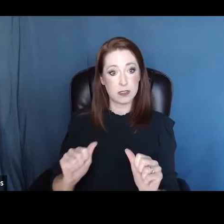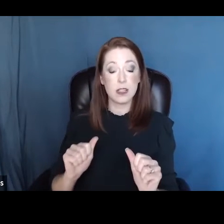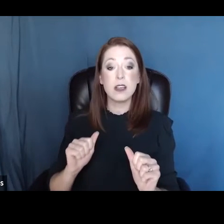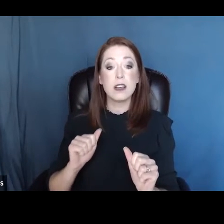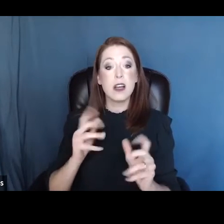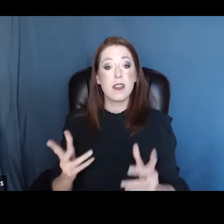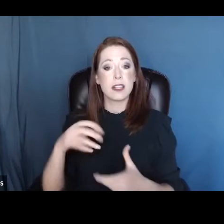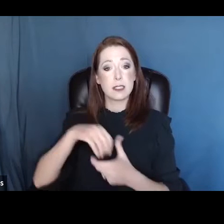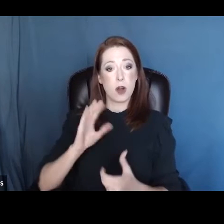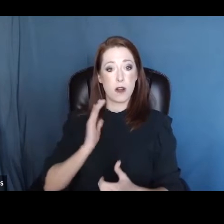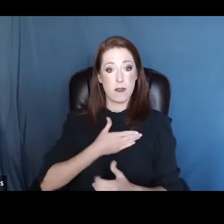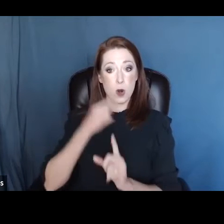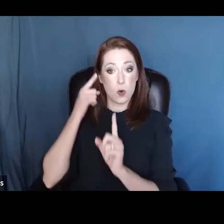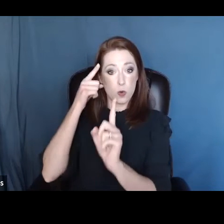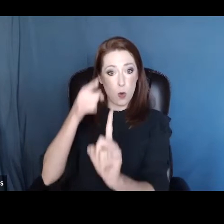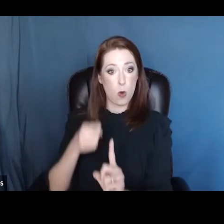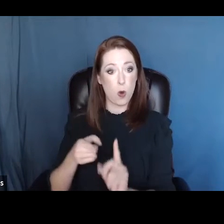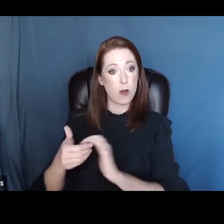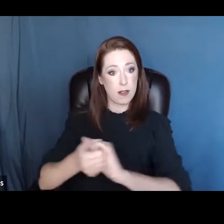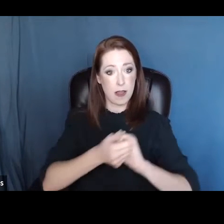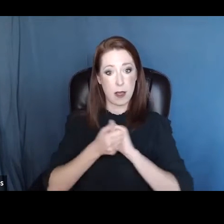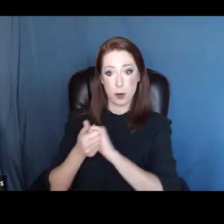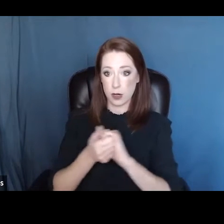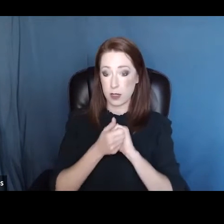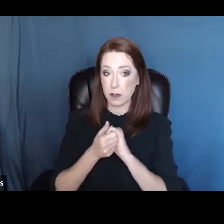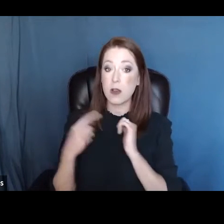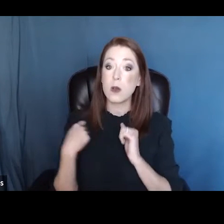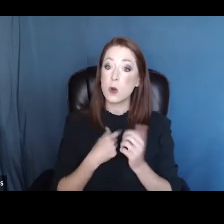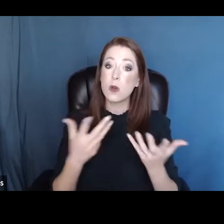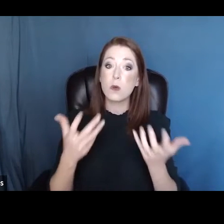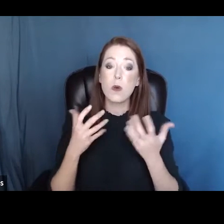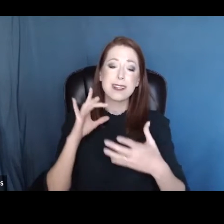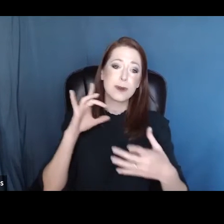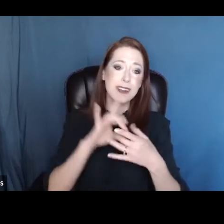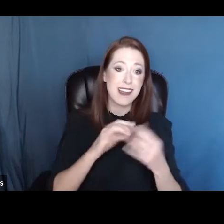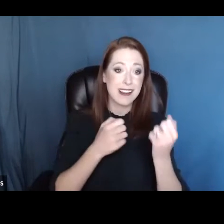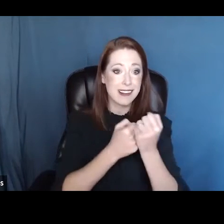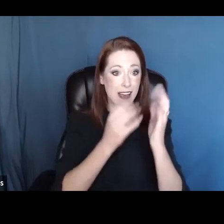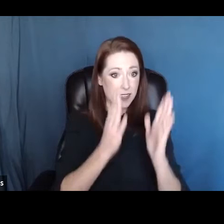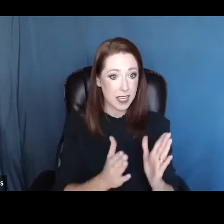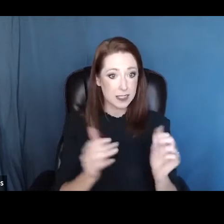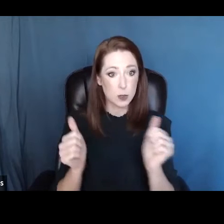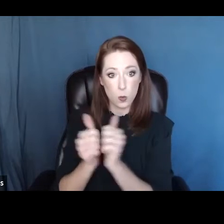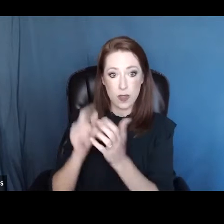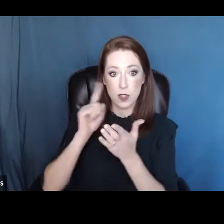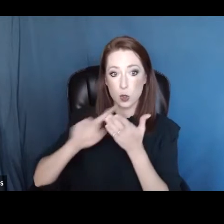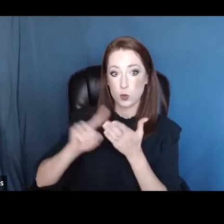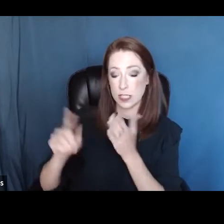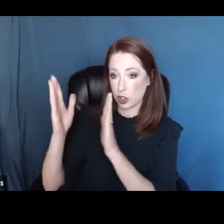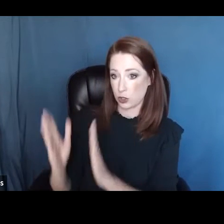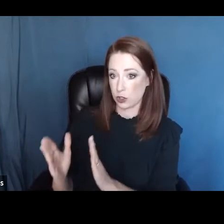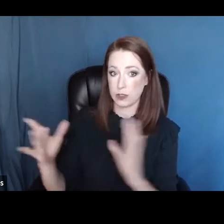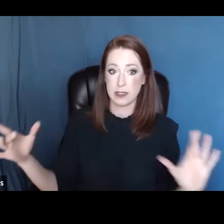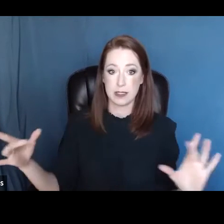a collaborative where we want to connect advocates with researchers and